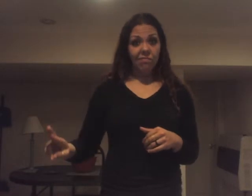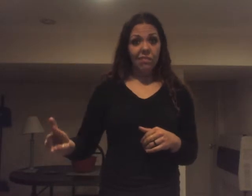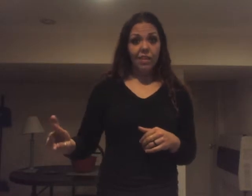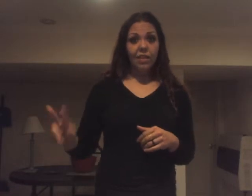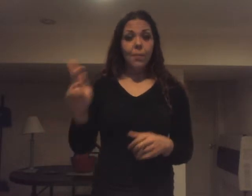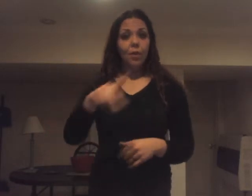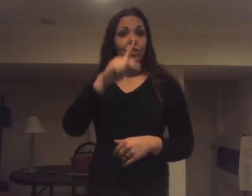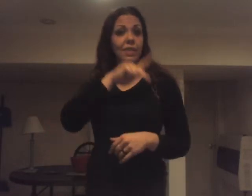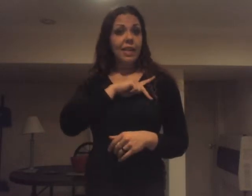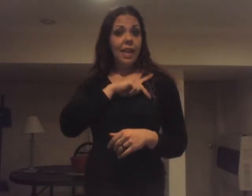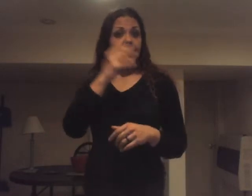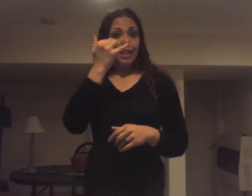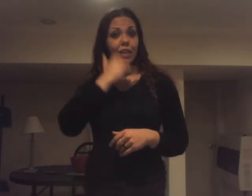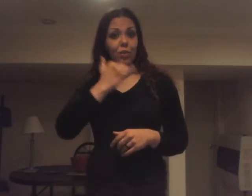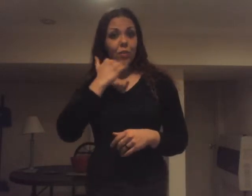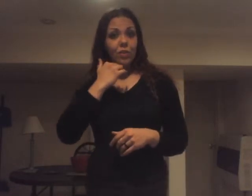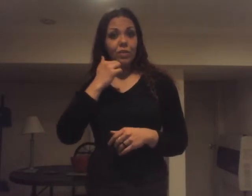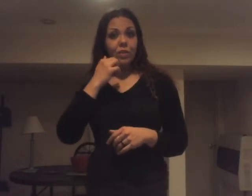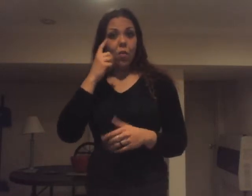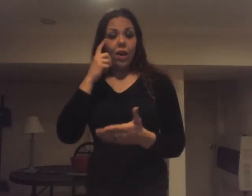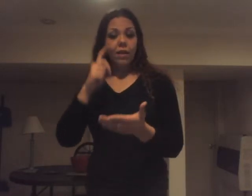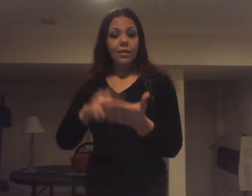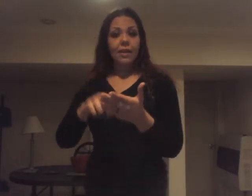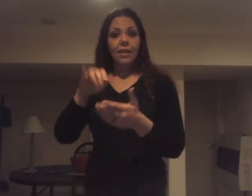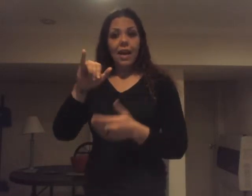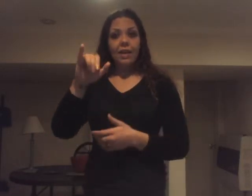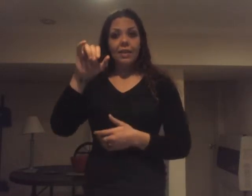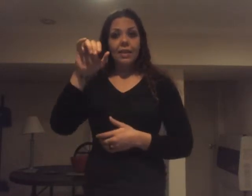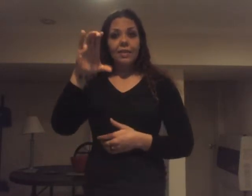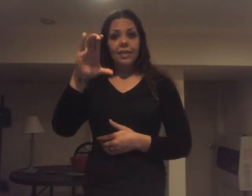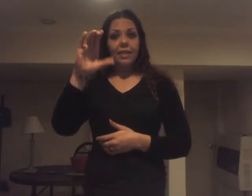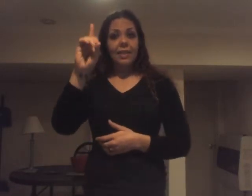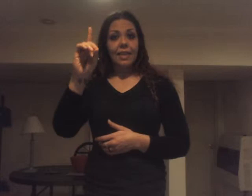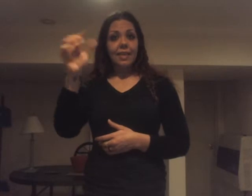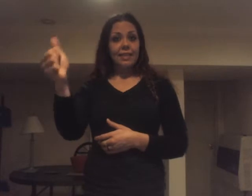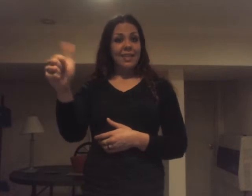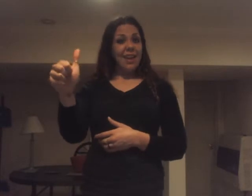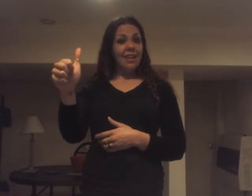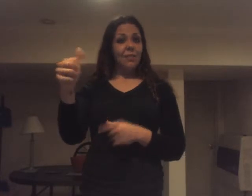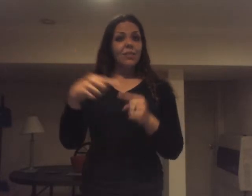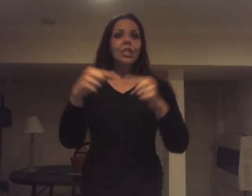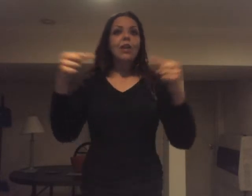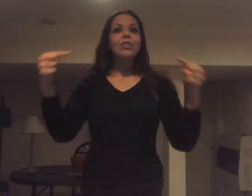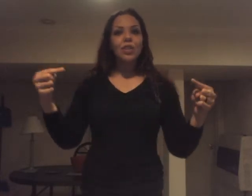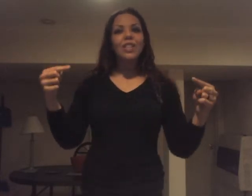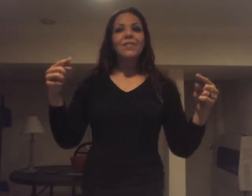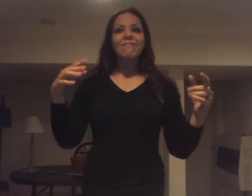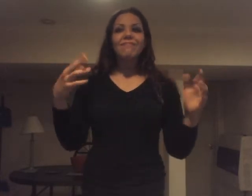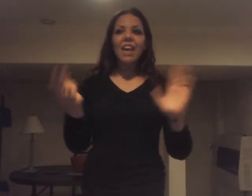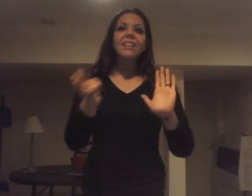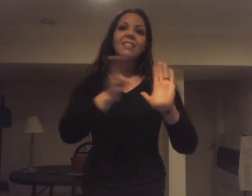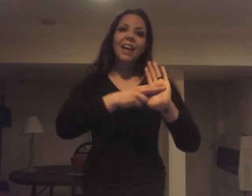disorders recognized by the ICD-10, which is an alternative classification of mental